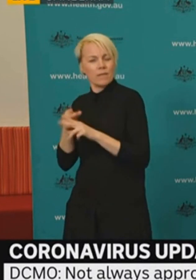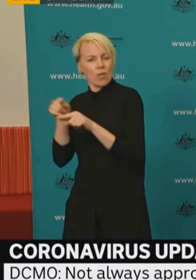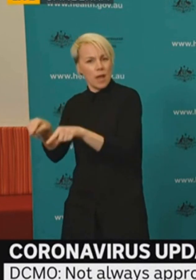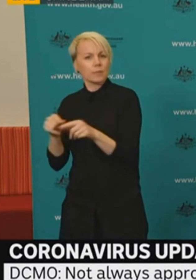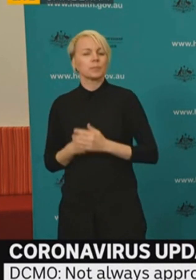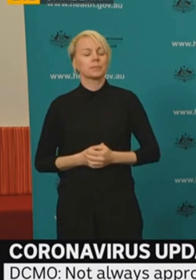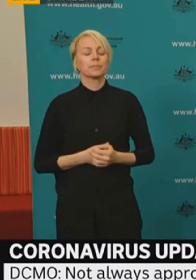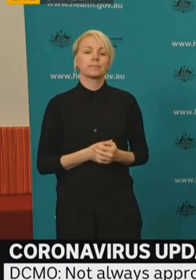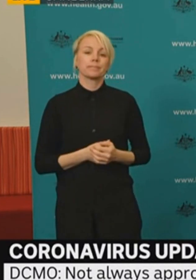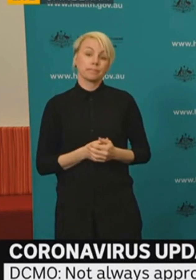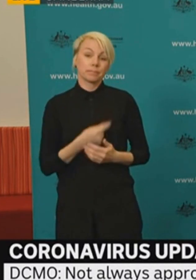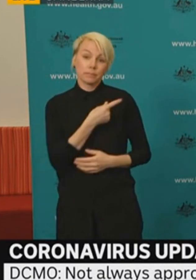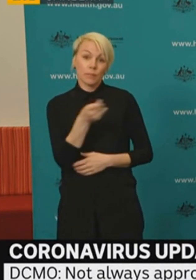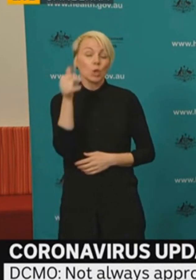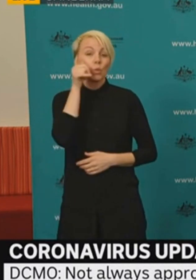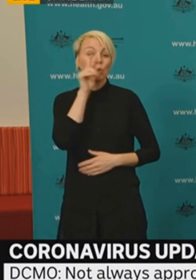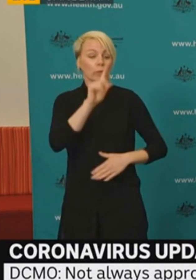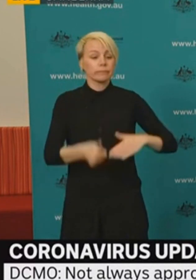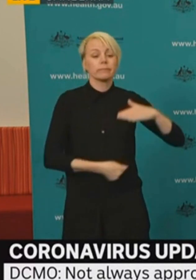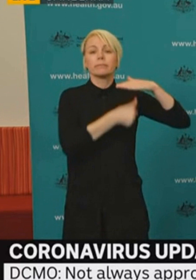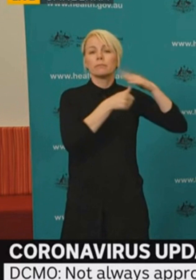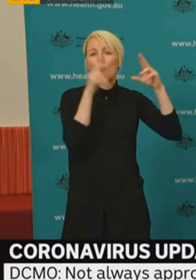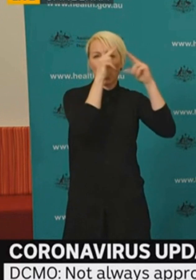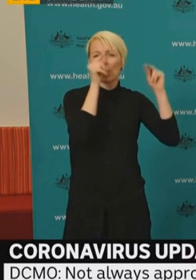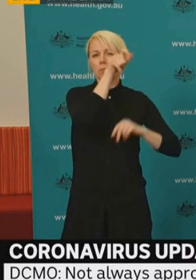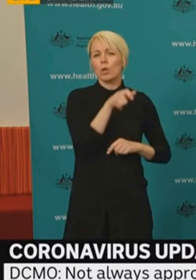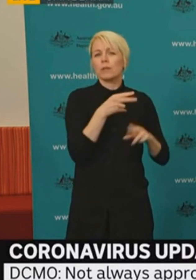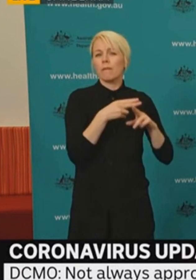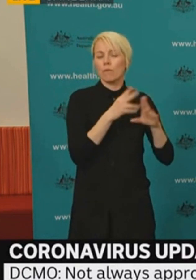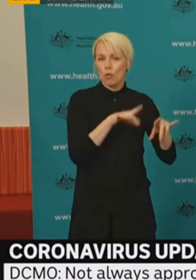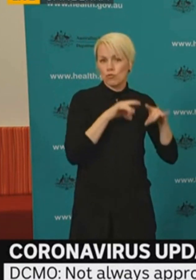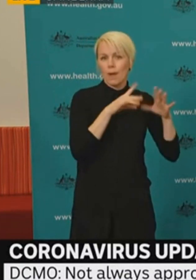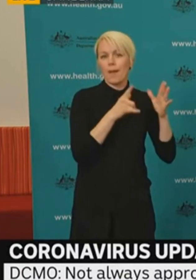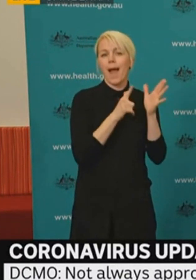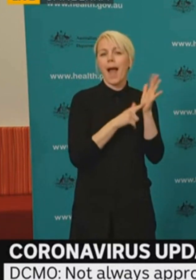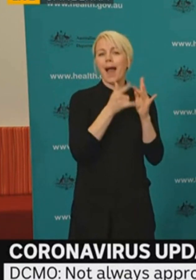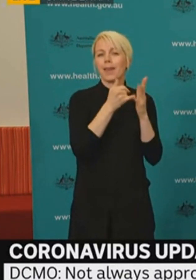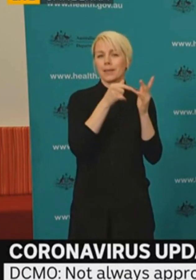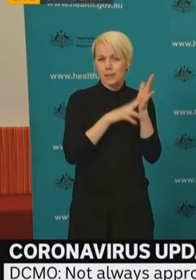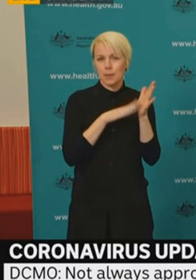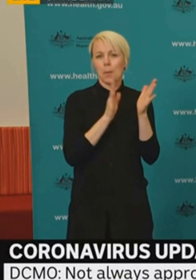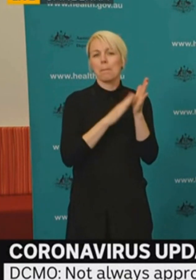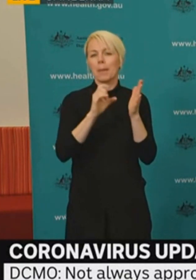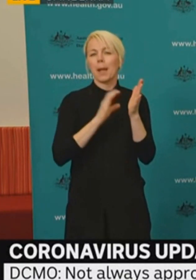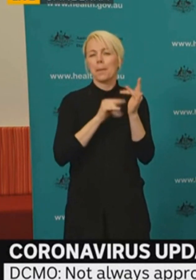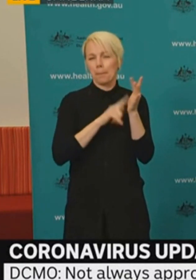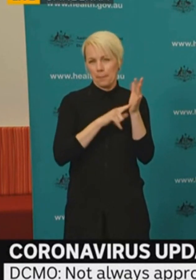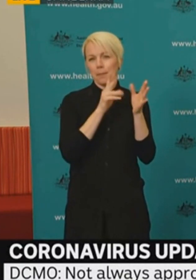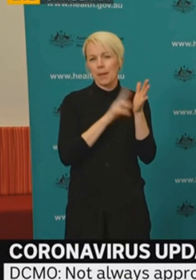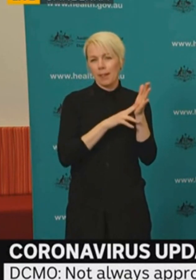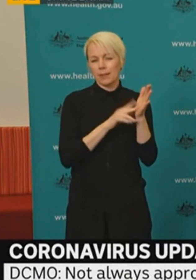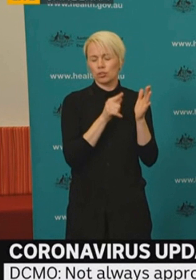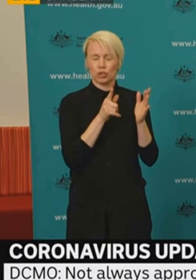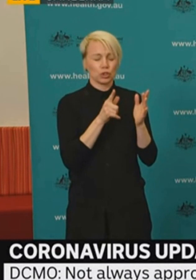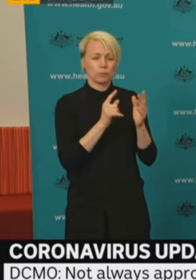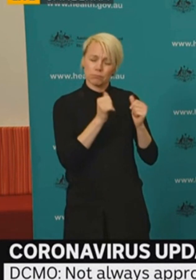McMillan has, as you know, is the Chief Nurse and Midwifery Officer. She's been taking an absolutely key role in this. Both Alison has extensive